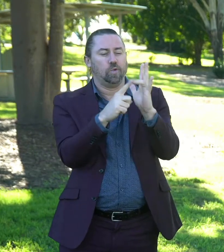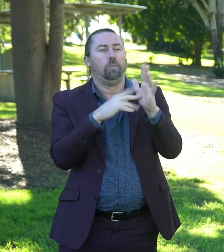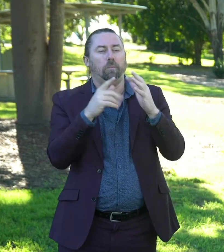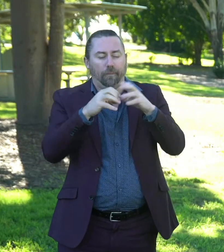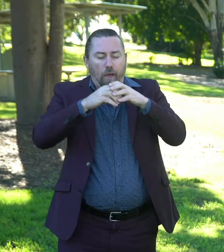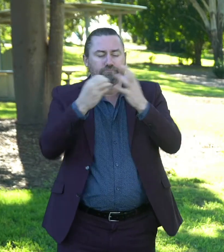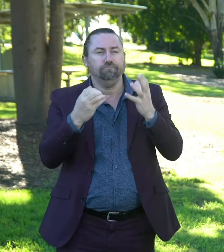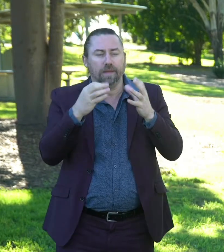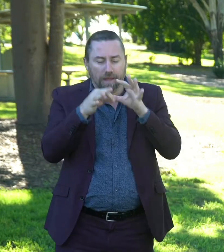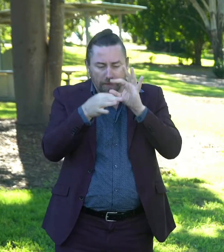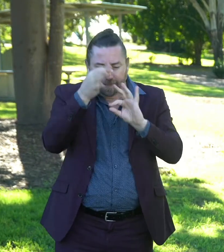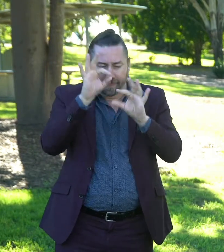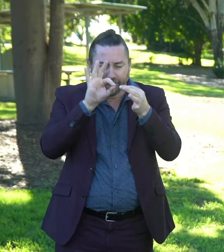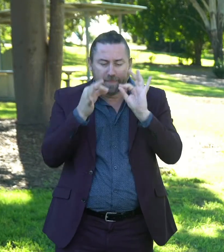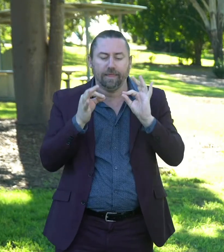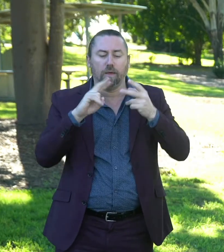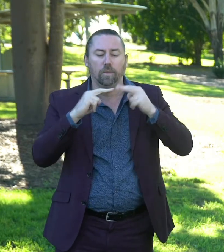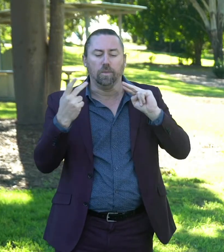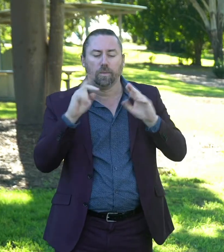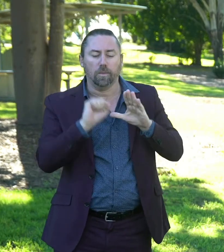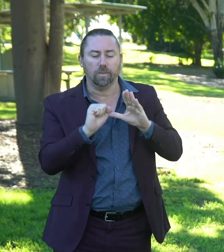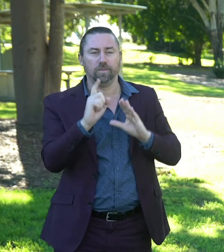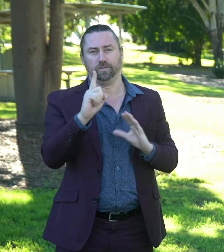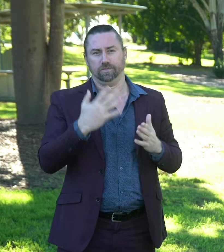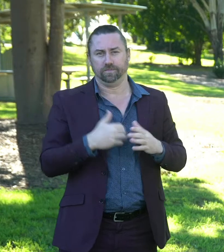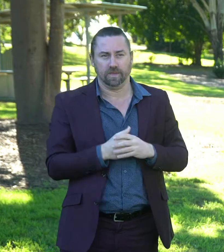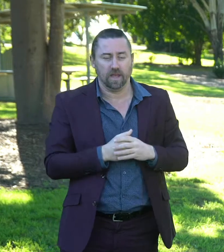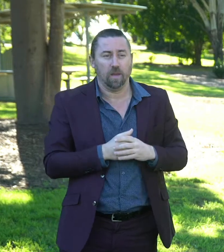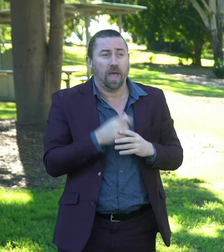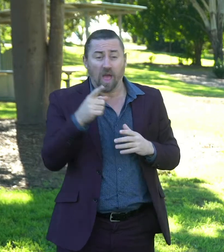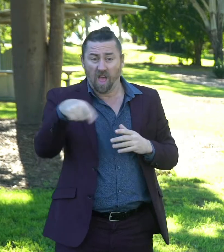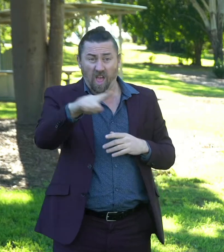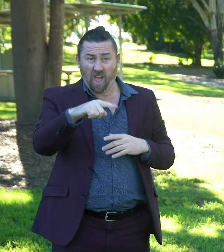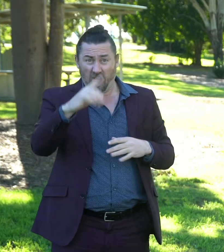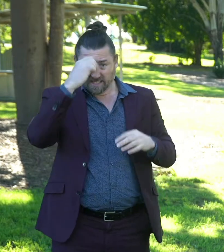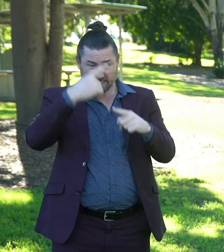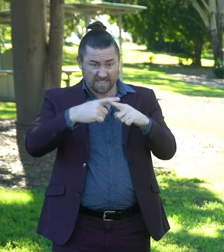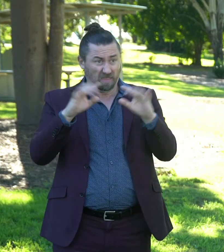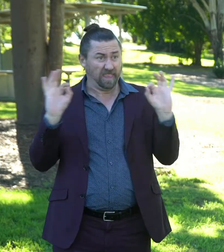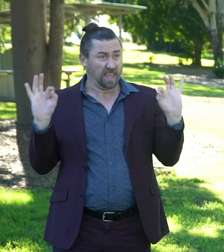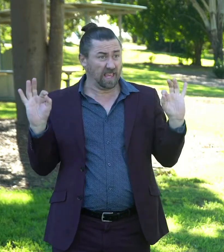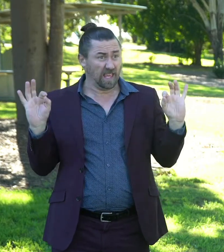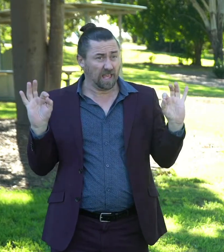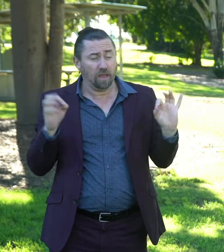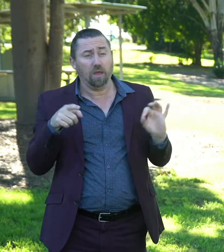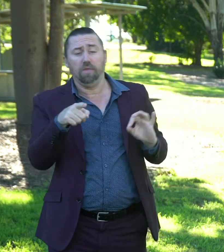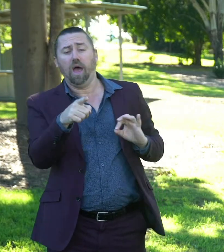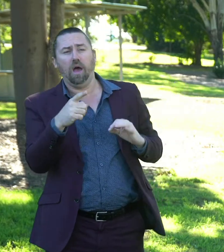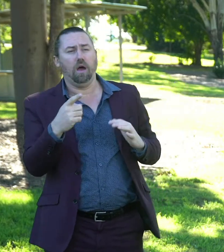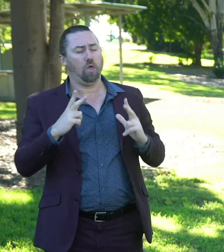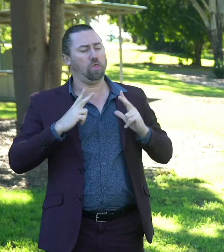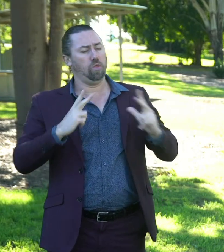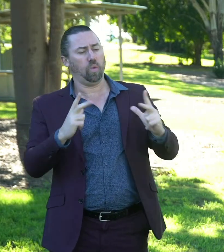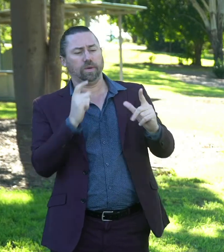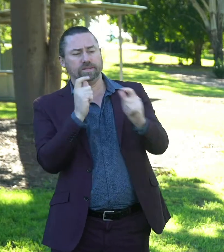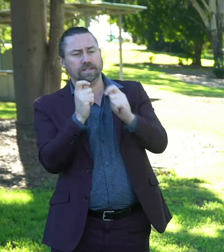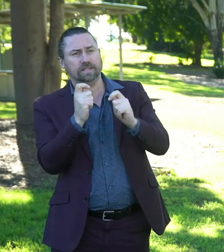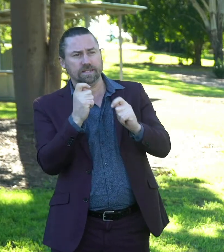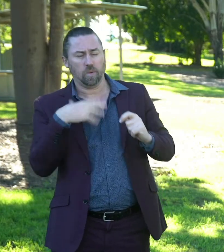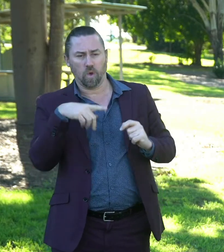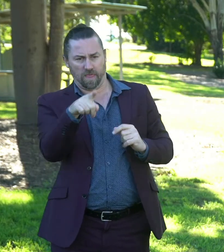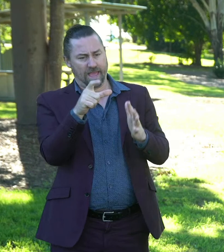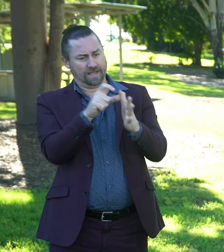that. So we believe, although they've had no symptoms at all, so they came forward and got tested because they'd been